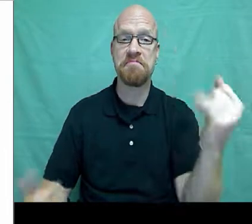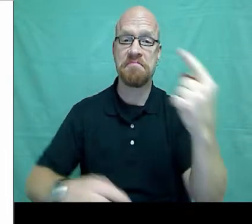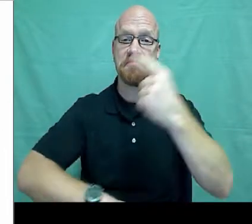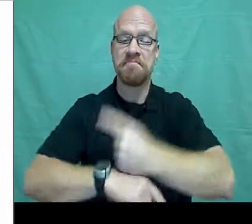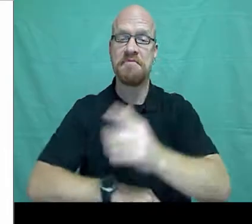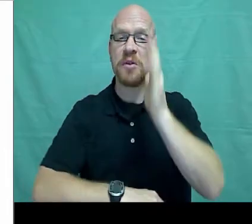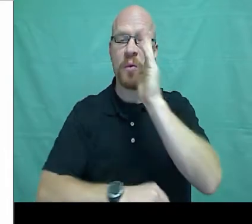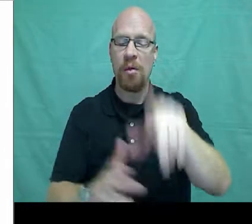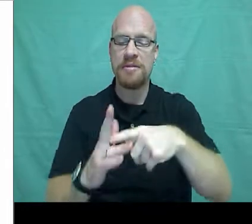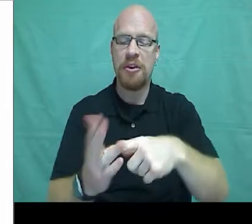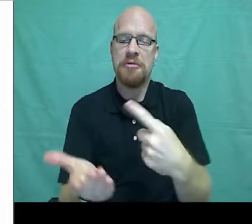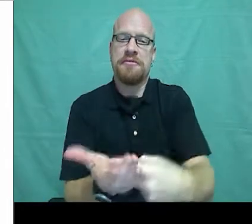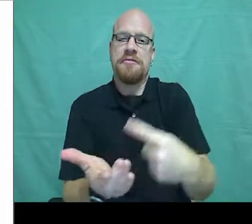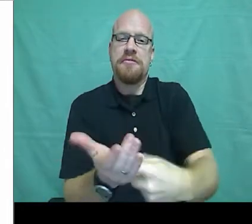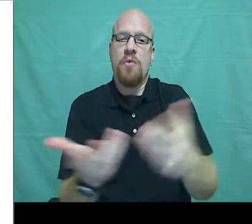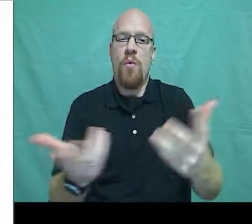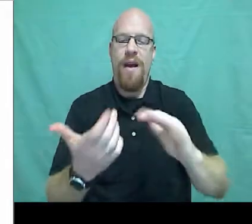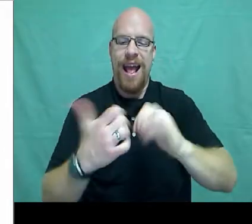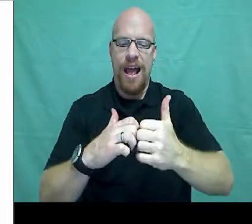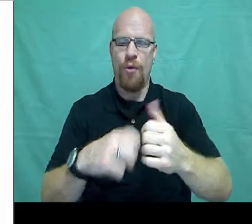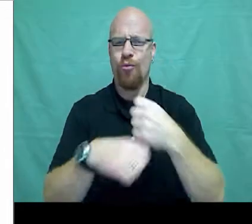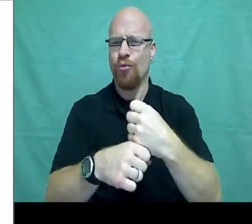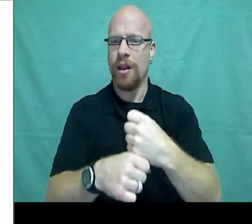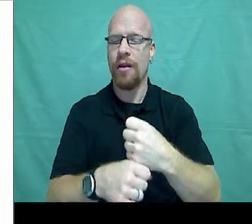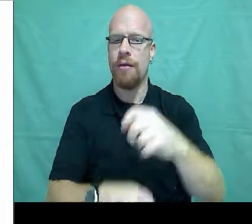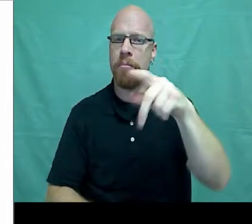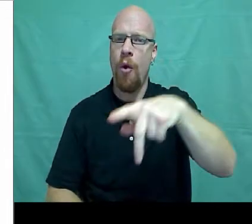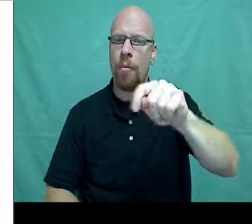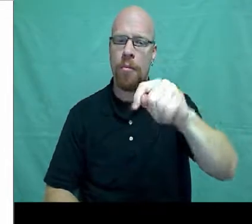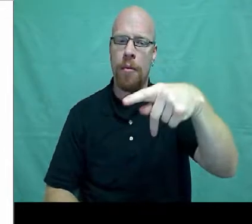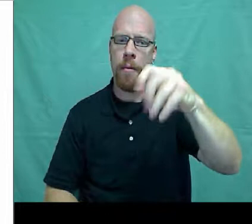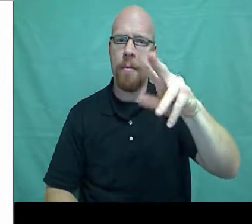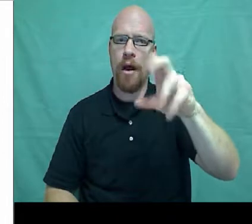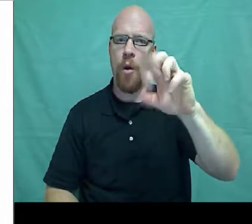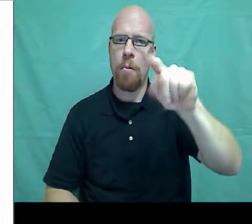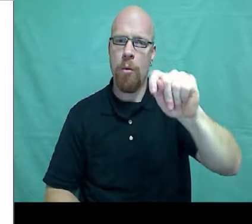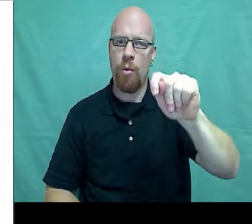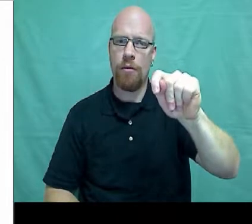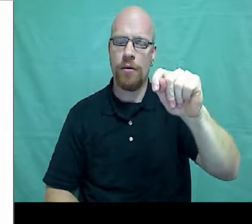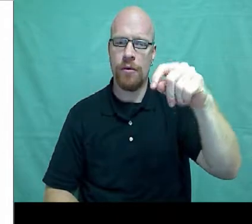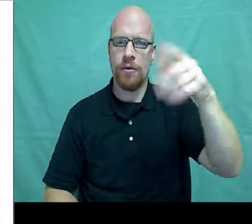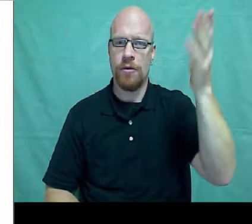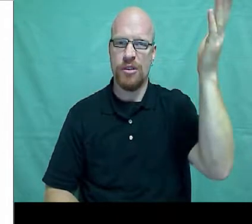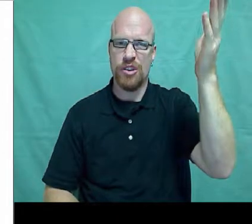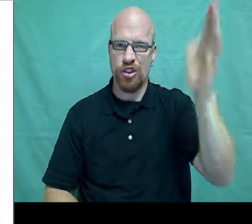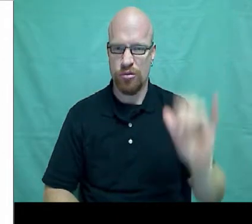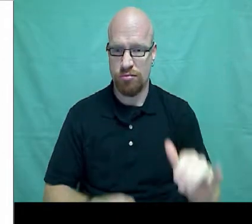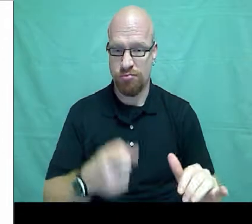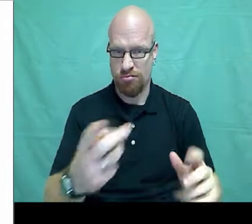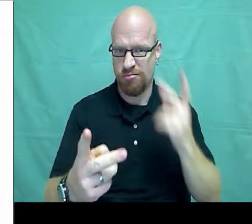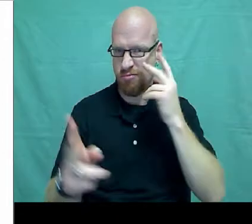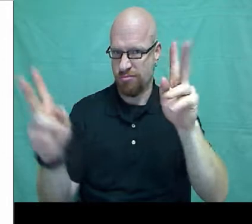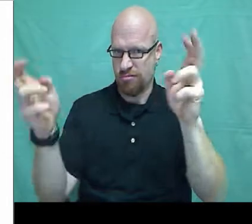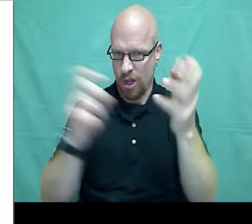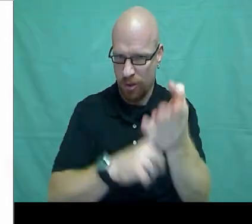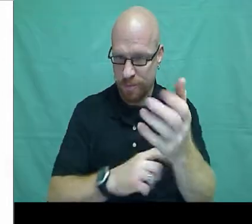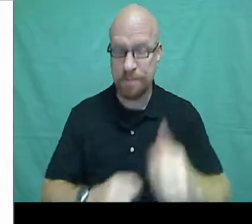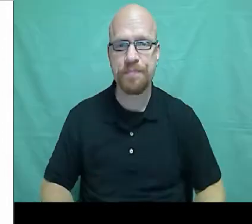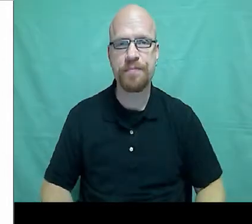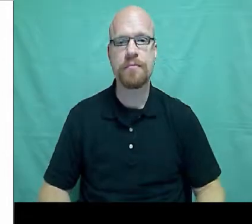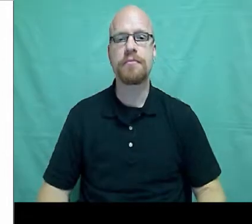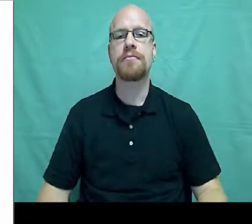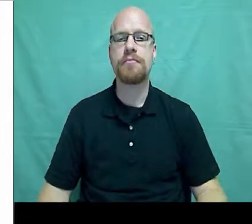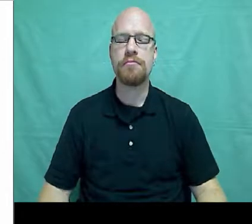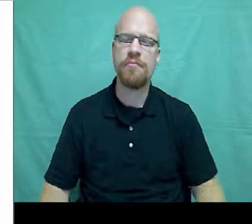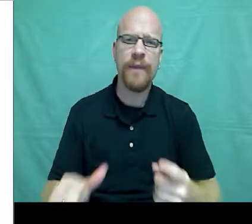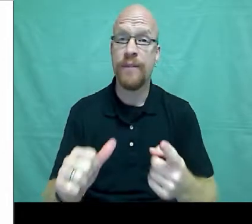Okay, today we're going to start talking about how to create a PowerPoint presentation, as our title